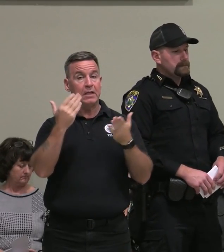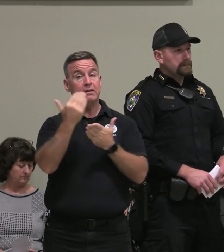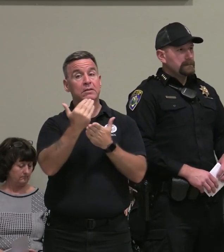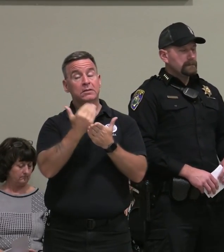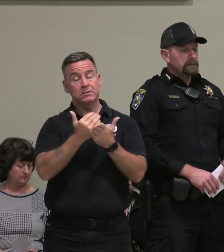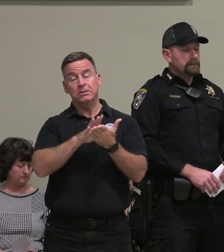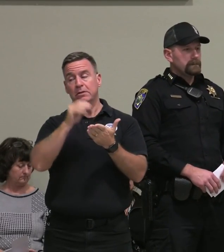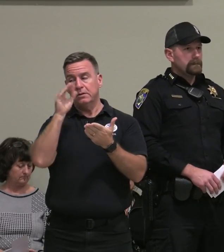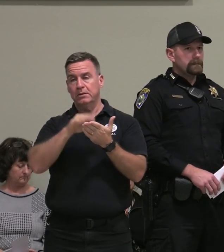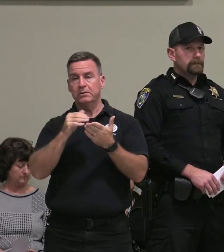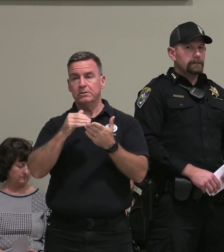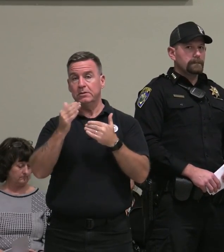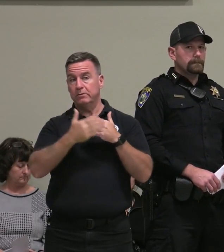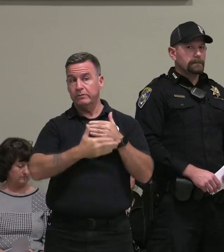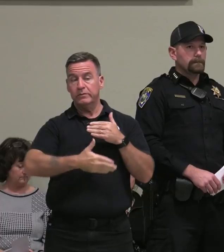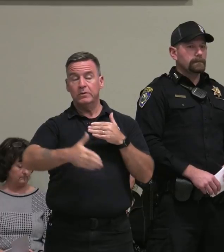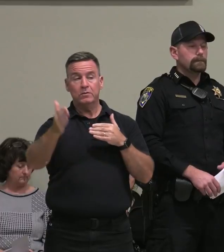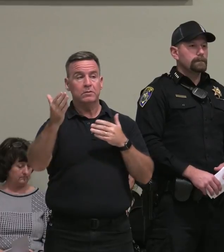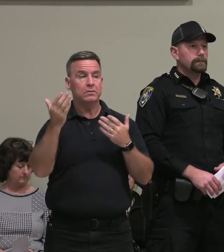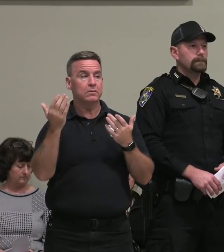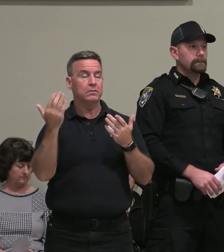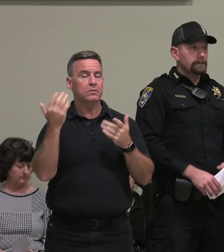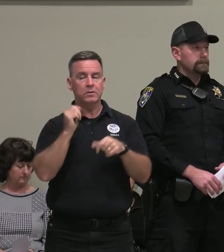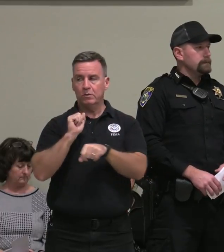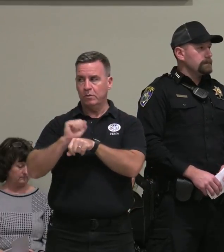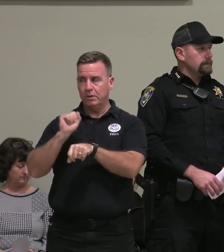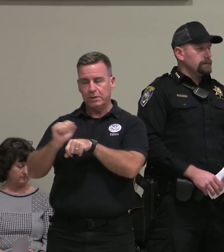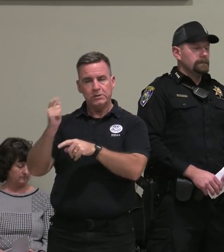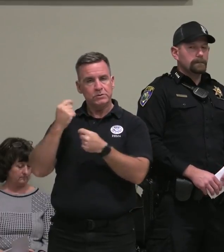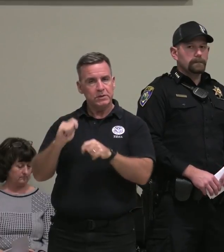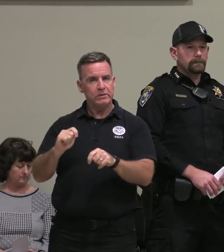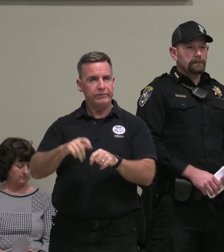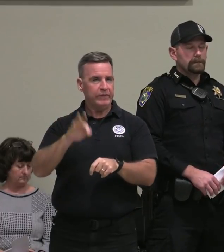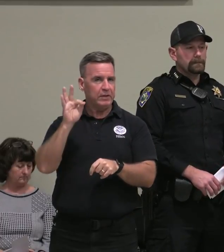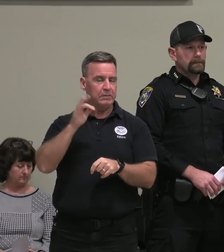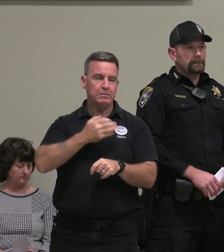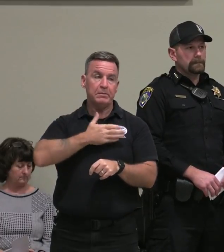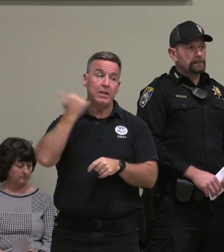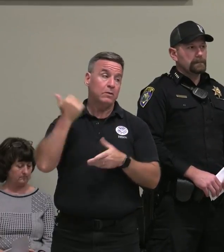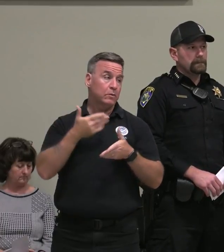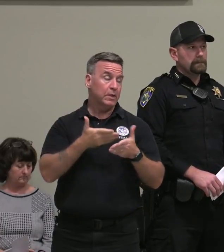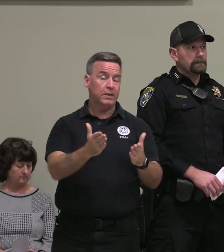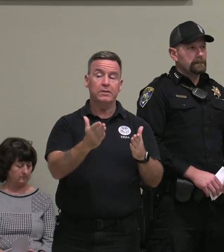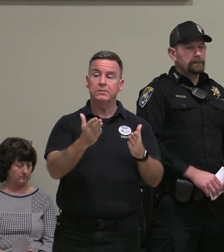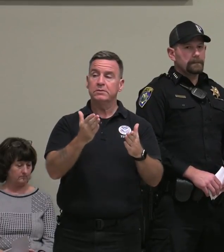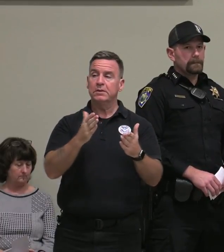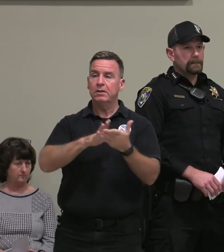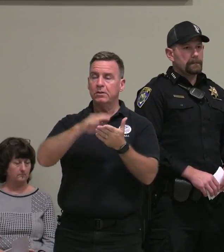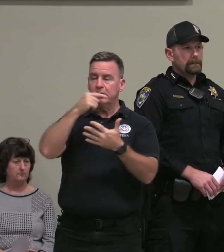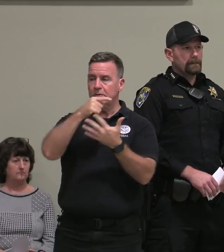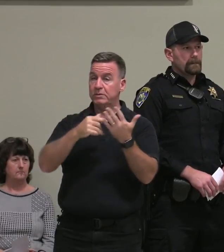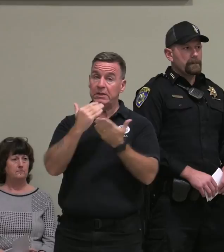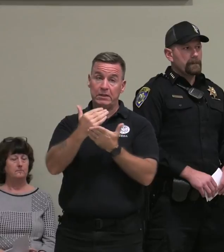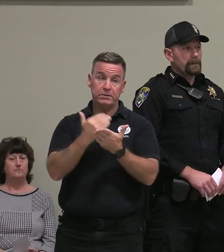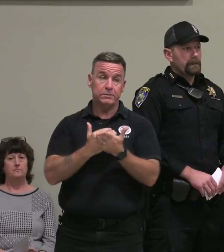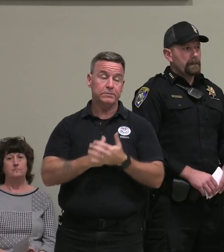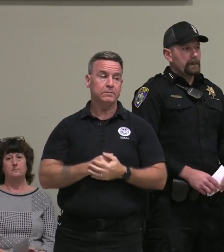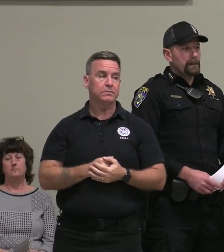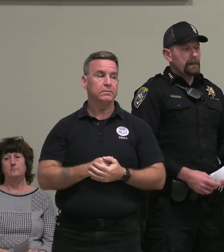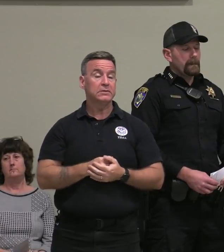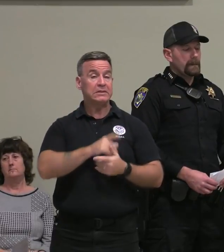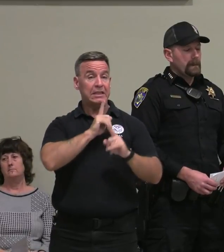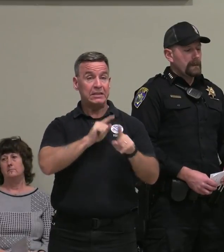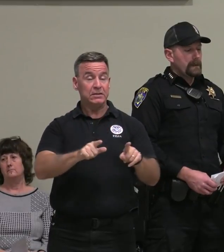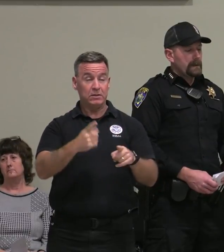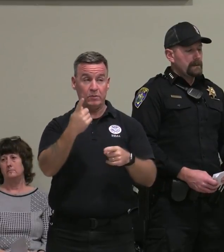lessons to be learned. And as we go forward, we're going to work on trying to find better ways and learn those lessons. And so